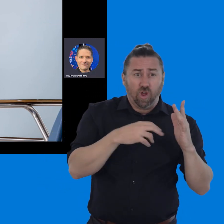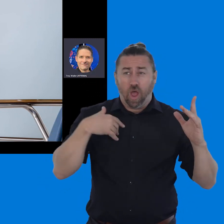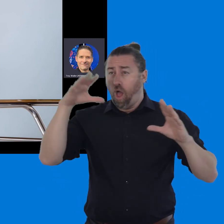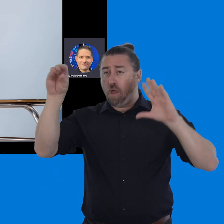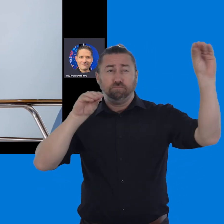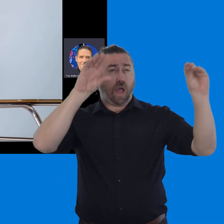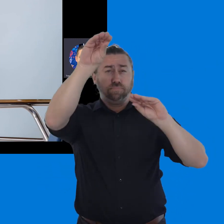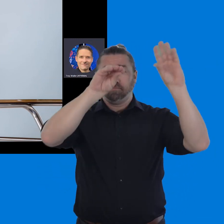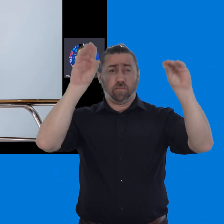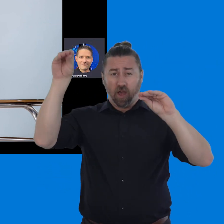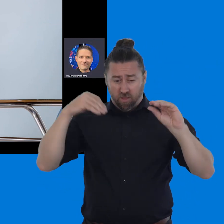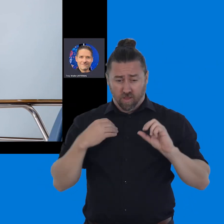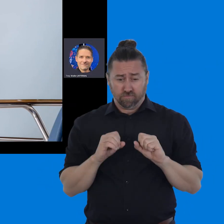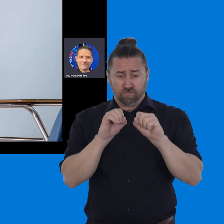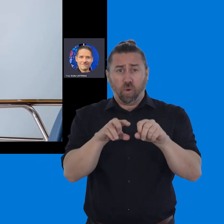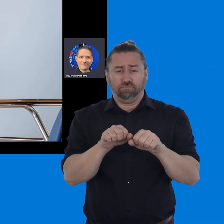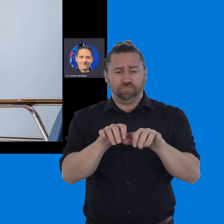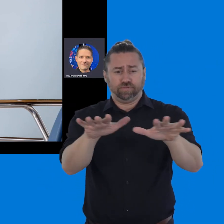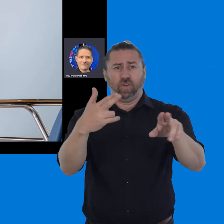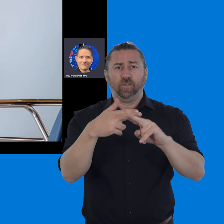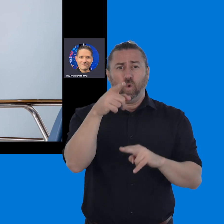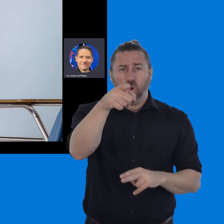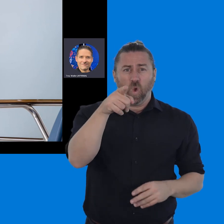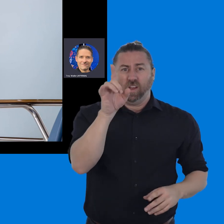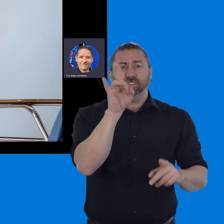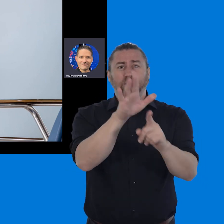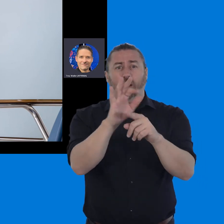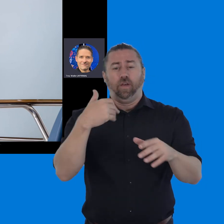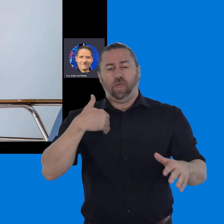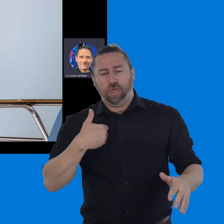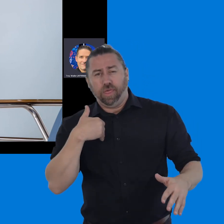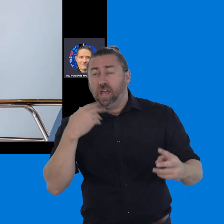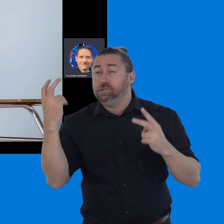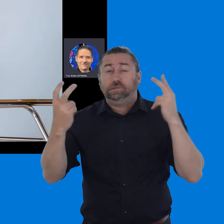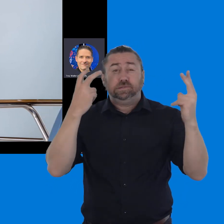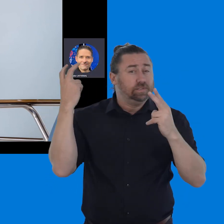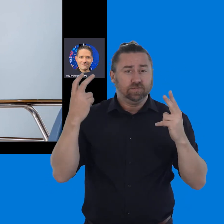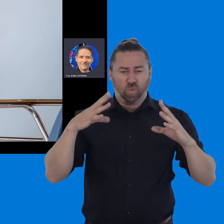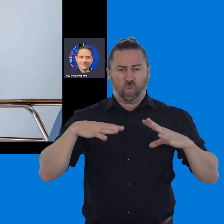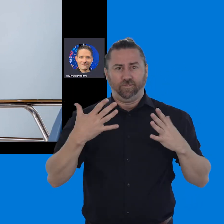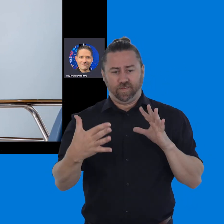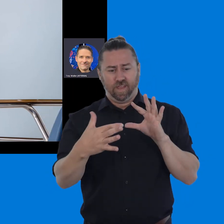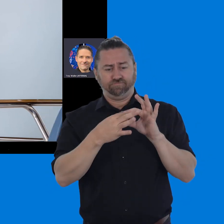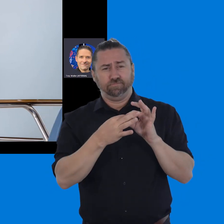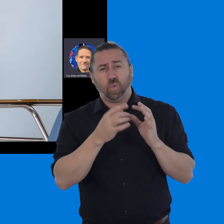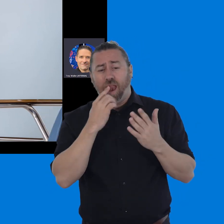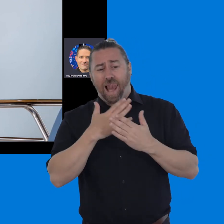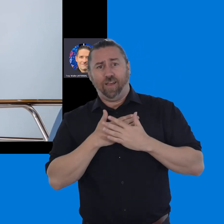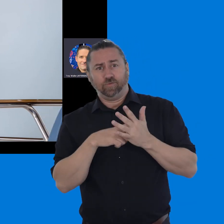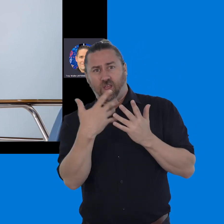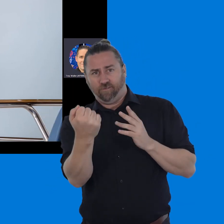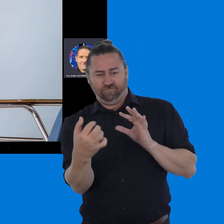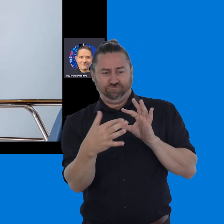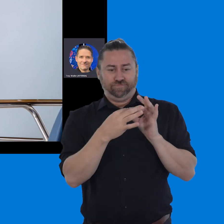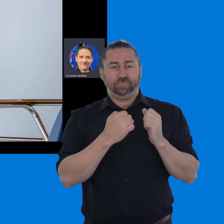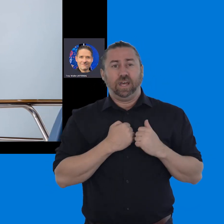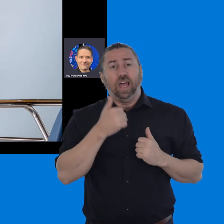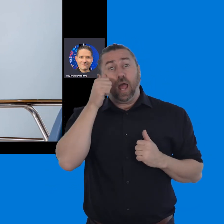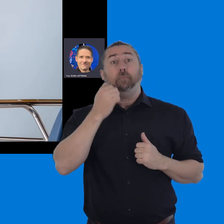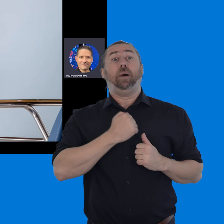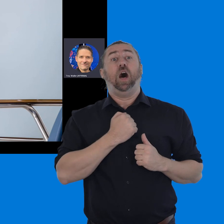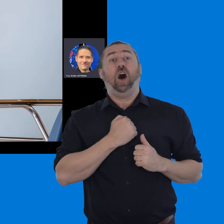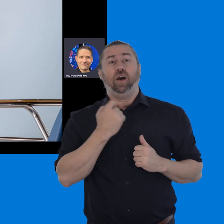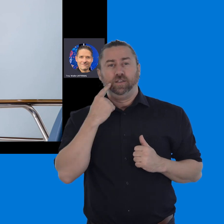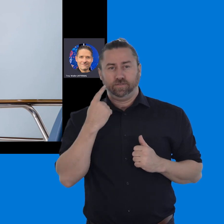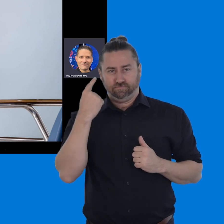and articles and other bits and pieces, so you don't have to go looking for it. It'll just start to appear in your feed. So if you want to connect with me, I would love you